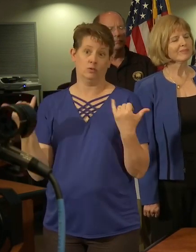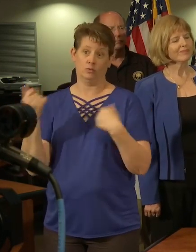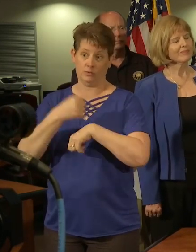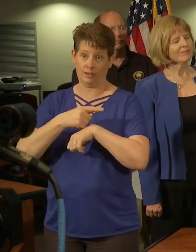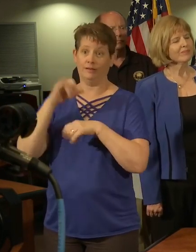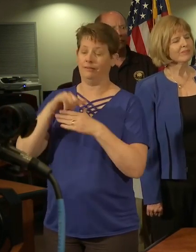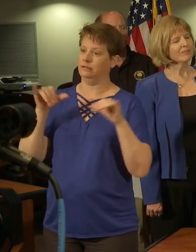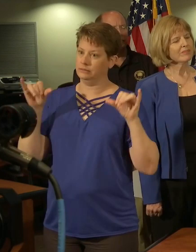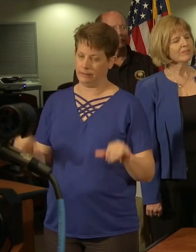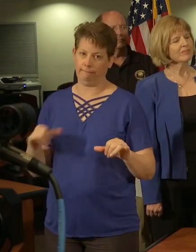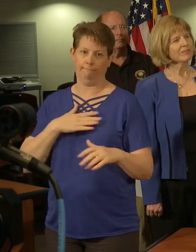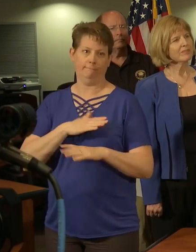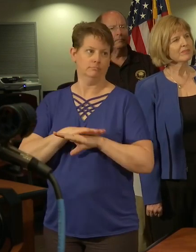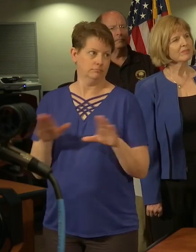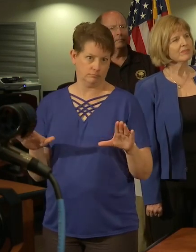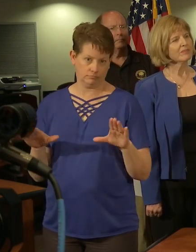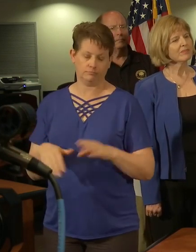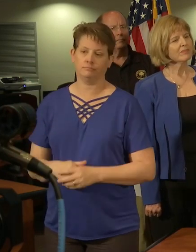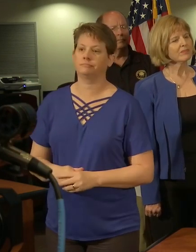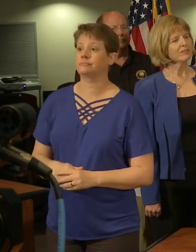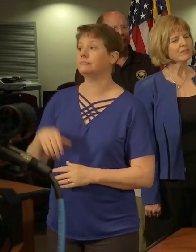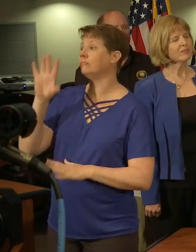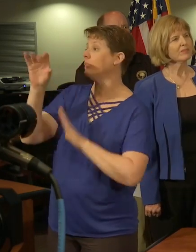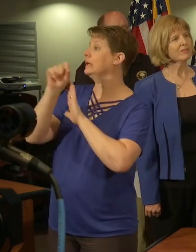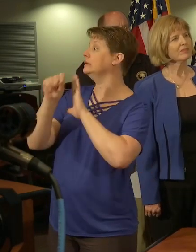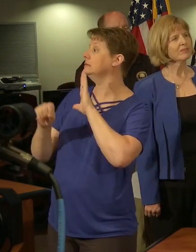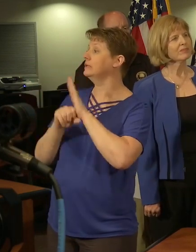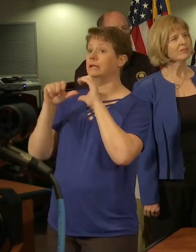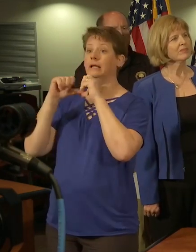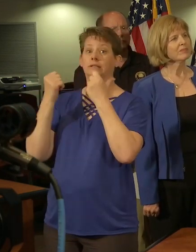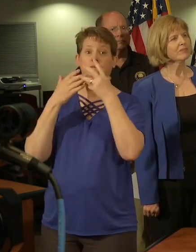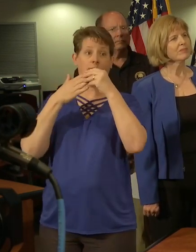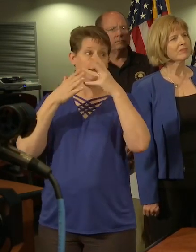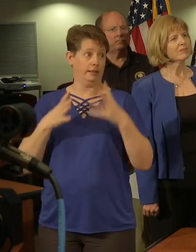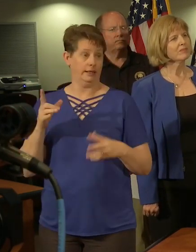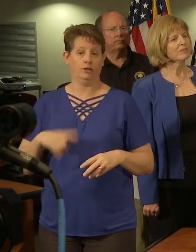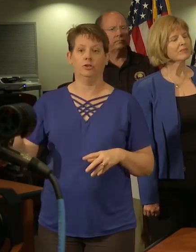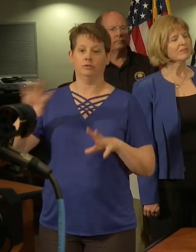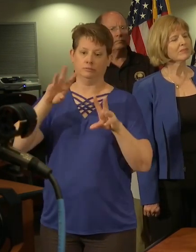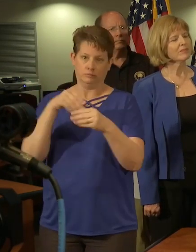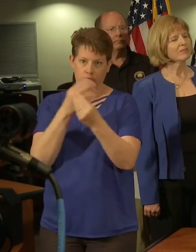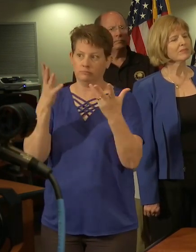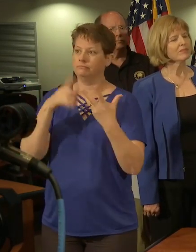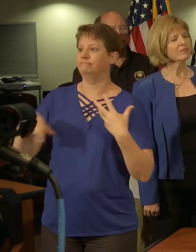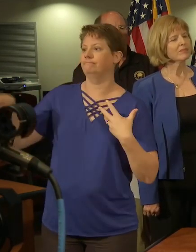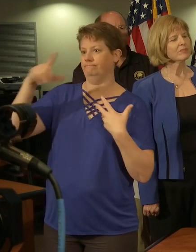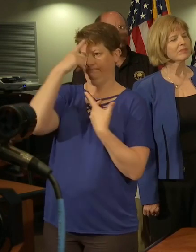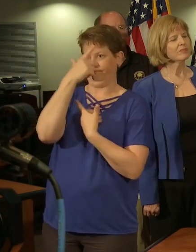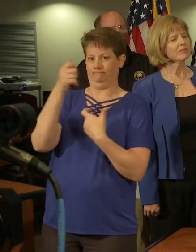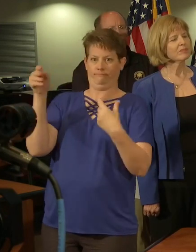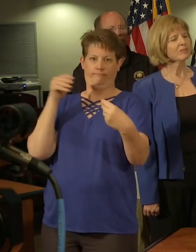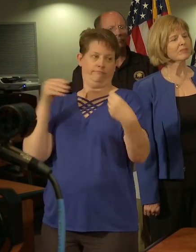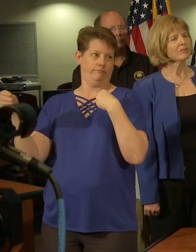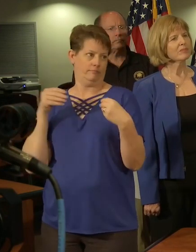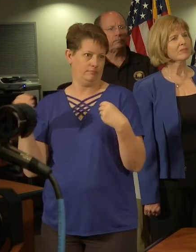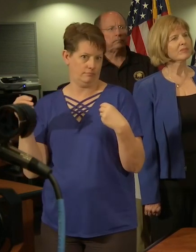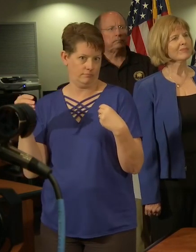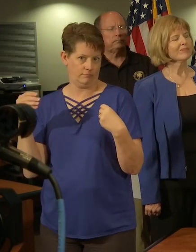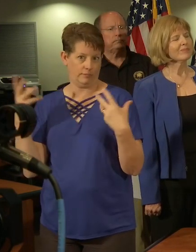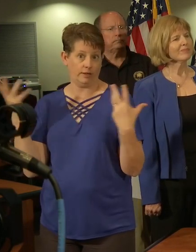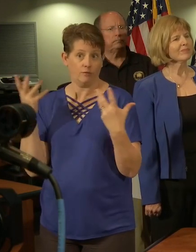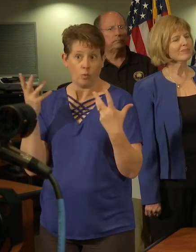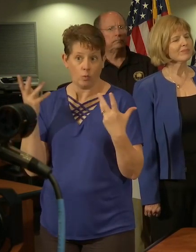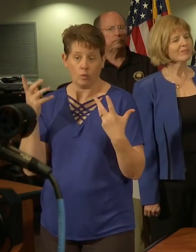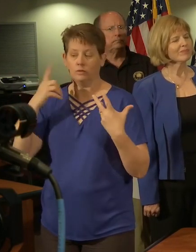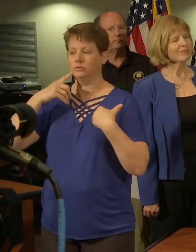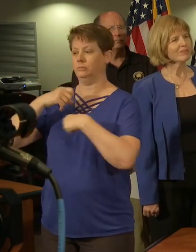today. I have granted state agency leaders the maximum flexibility to protect their older